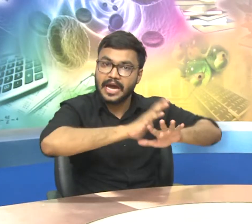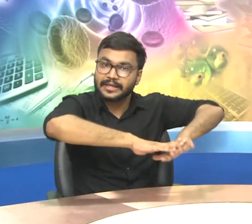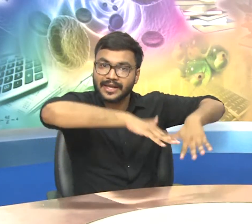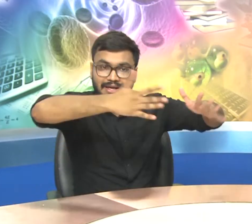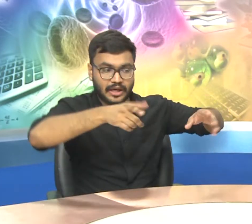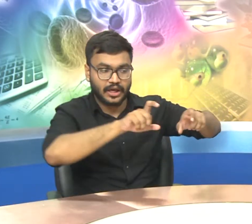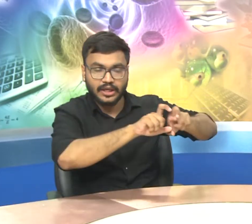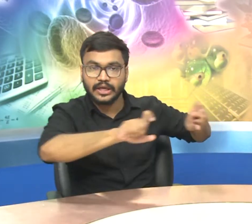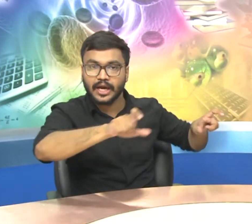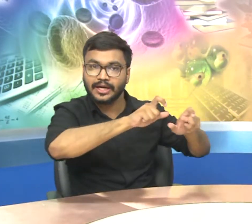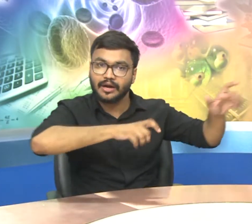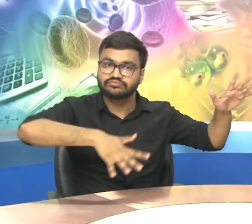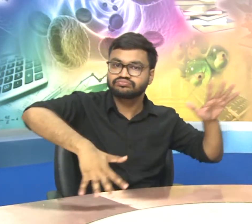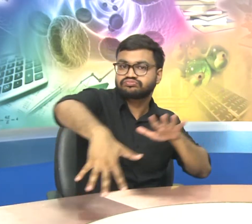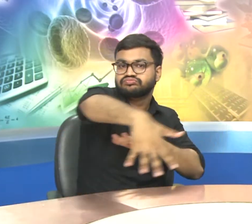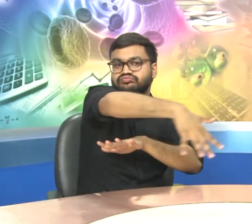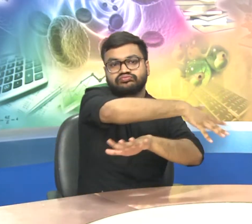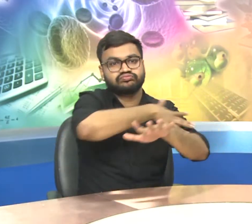Claridoporium, etc.